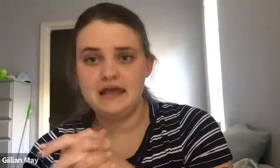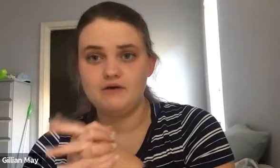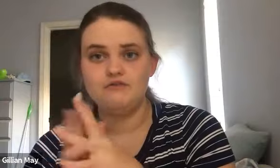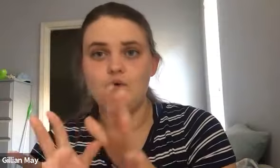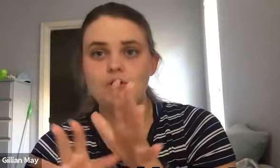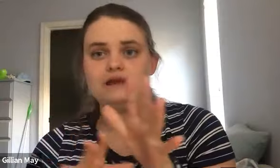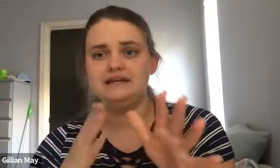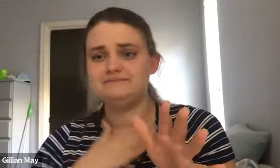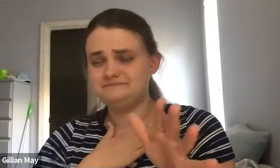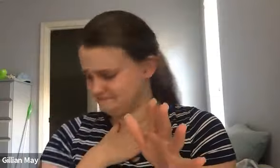Now for